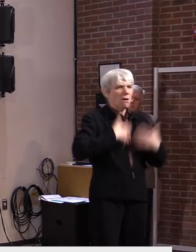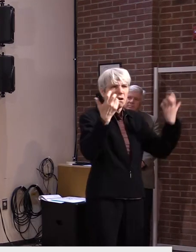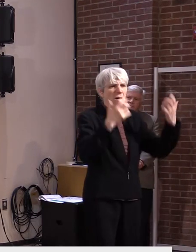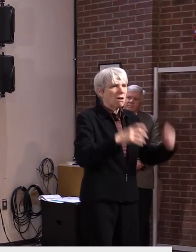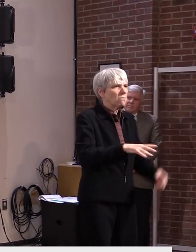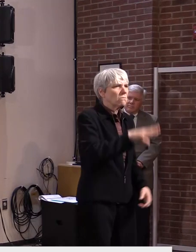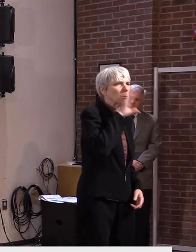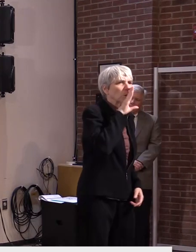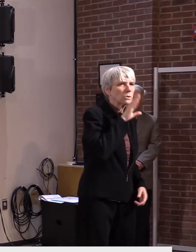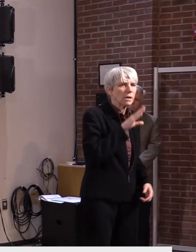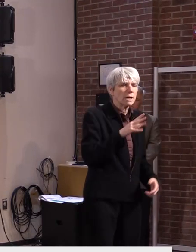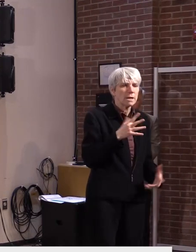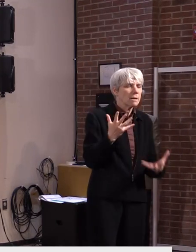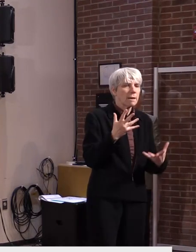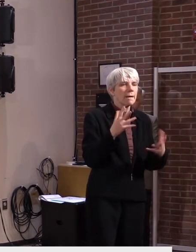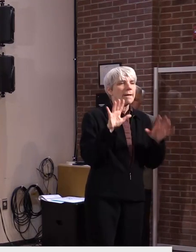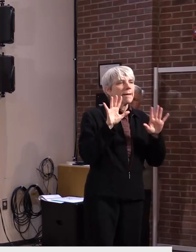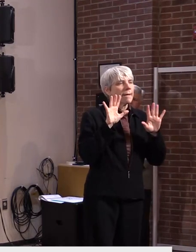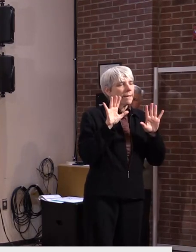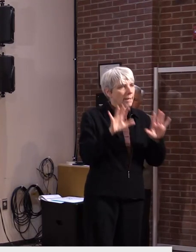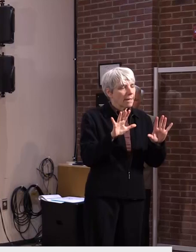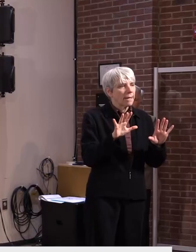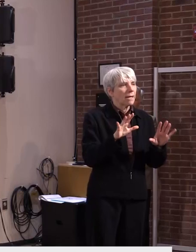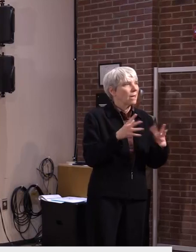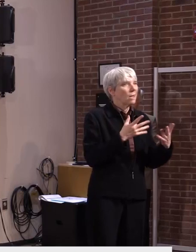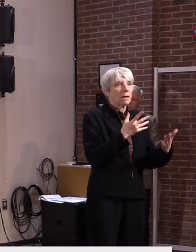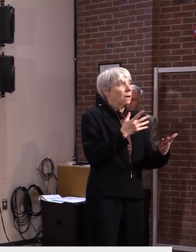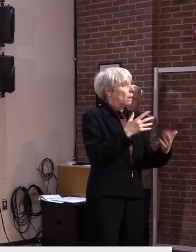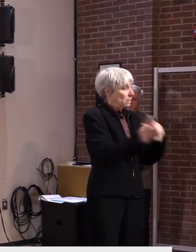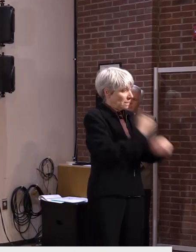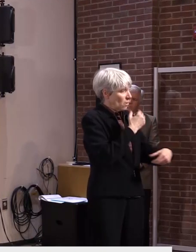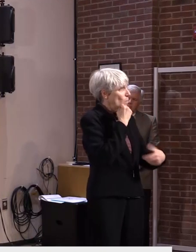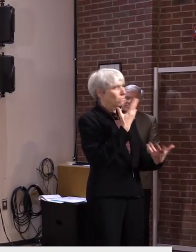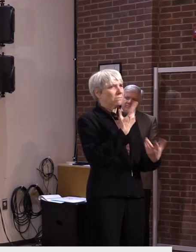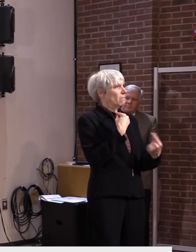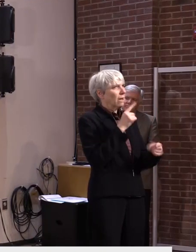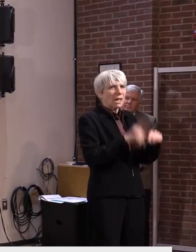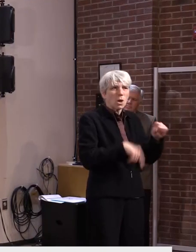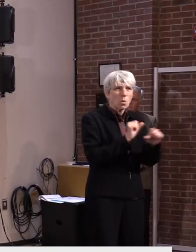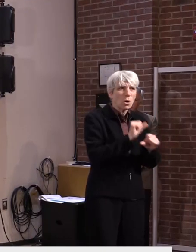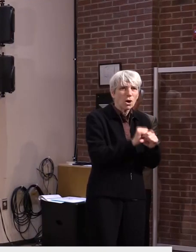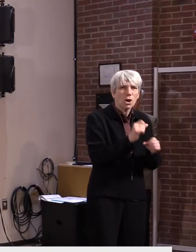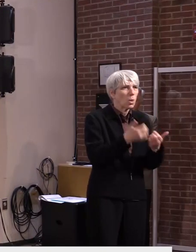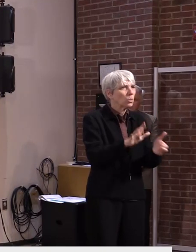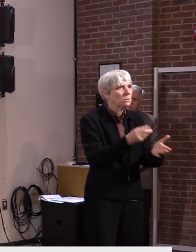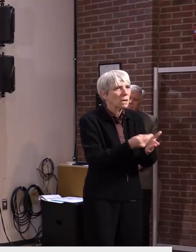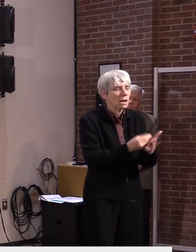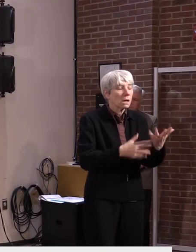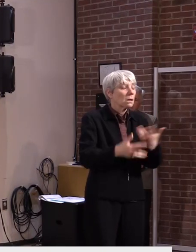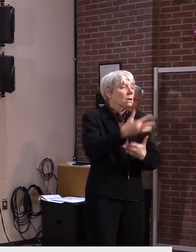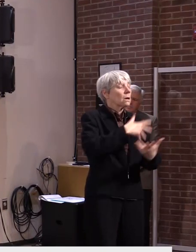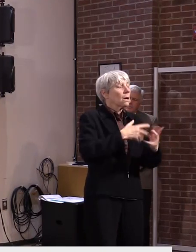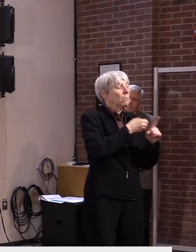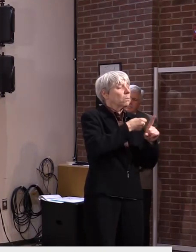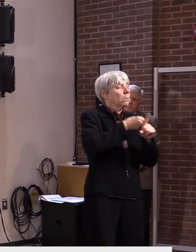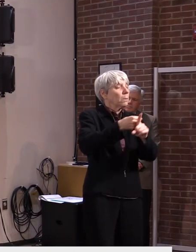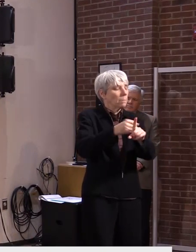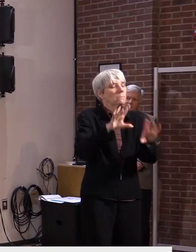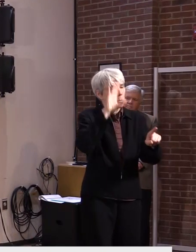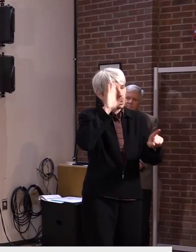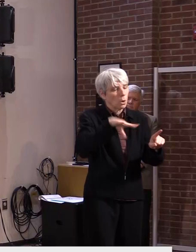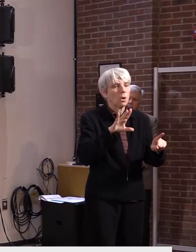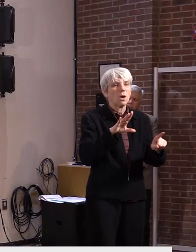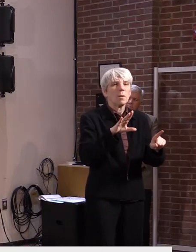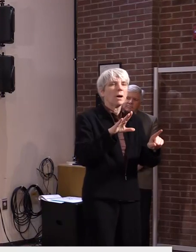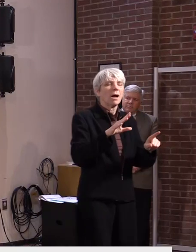families and work and so forth. So it's led to a lot of frustration against those who are just